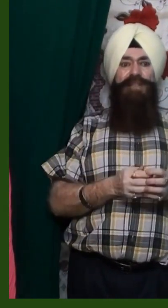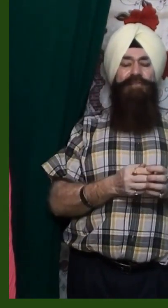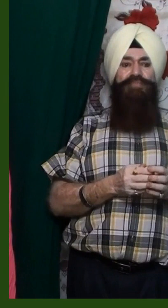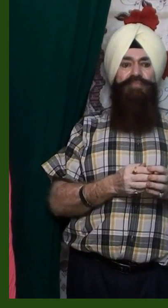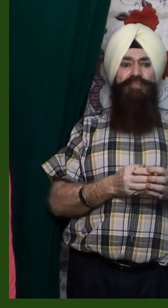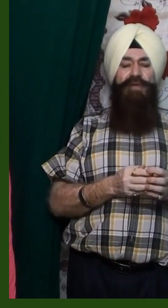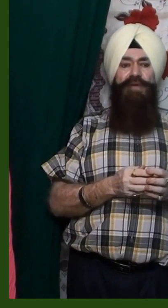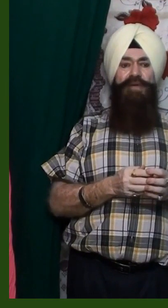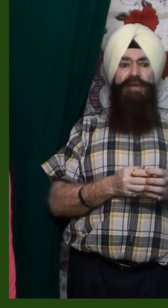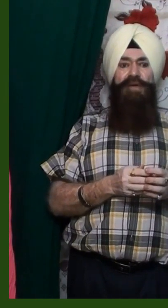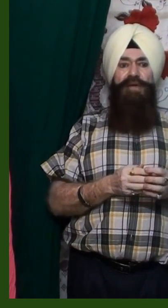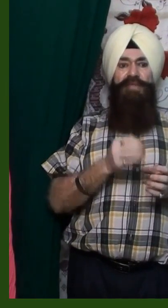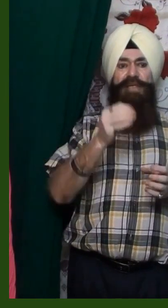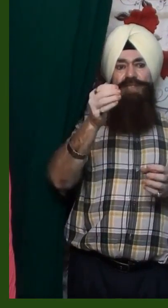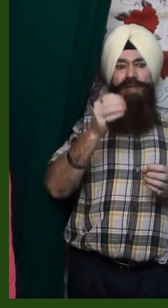around the Earth,